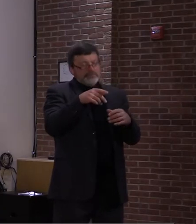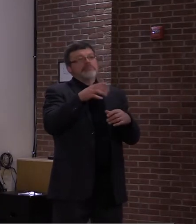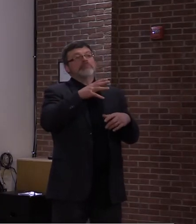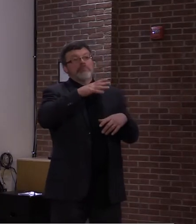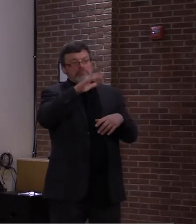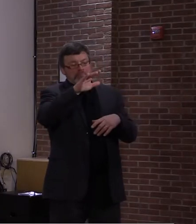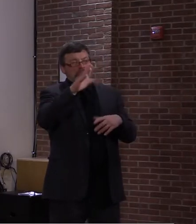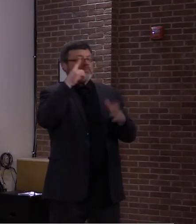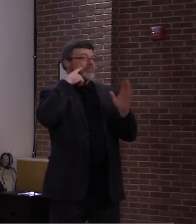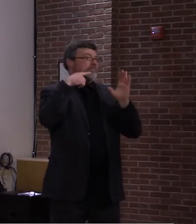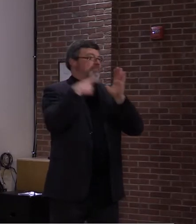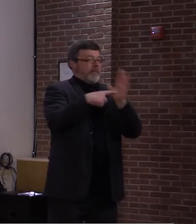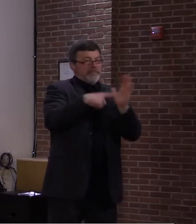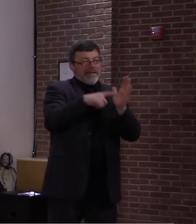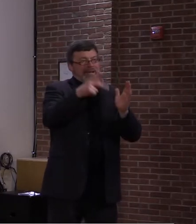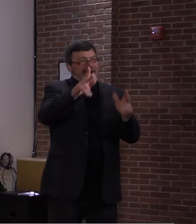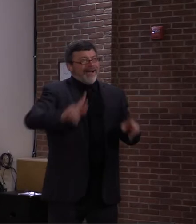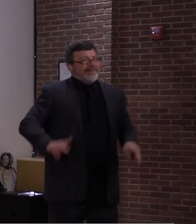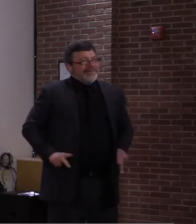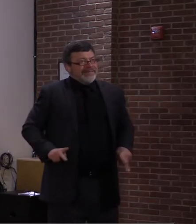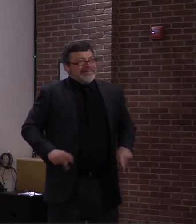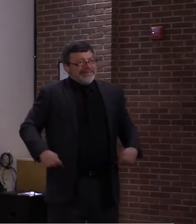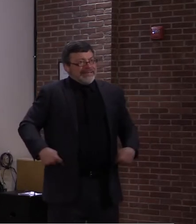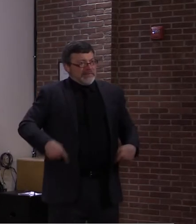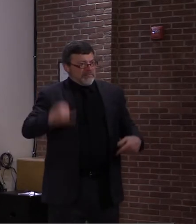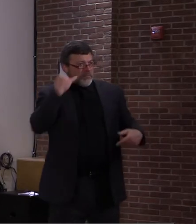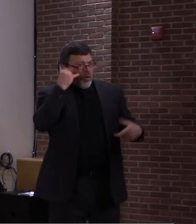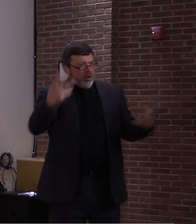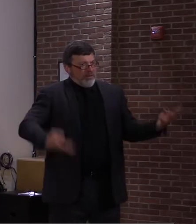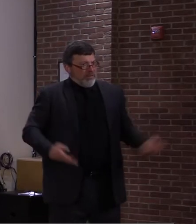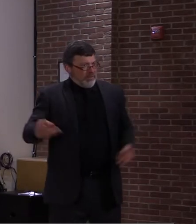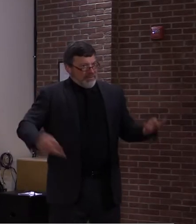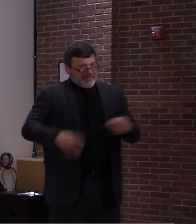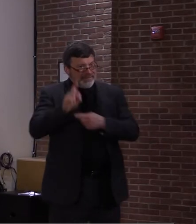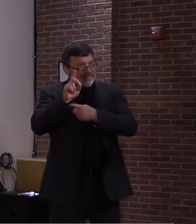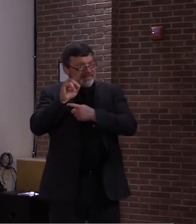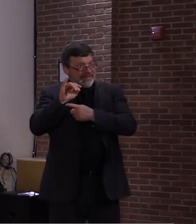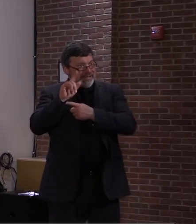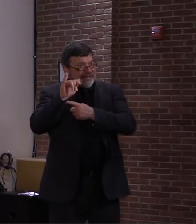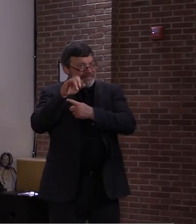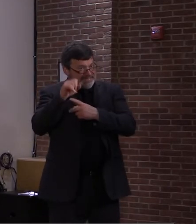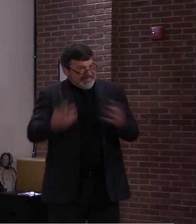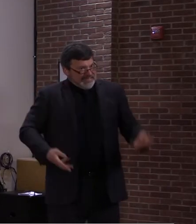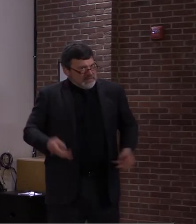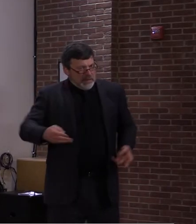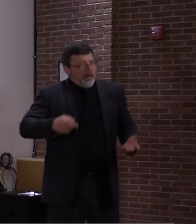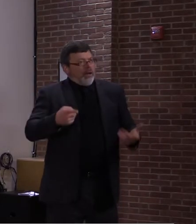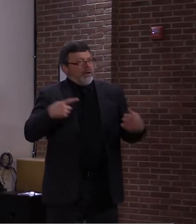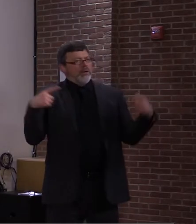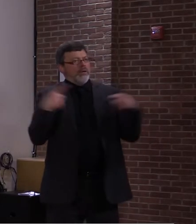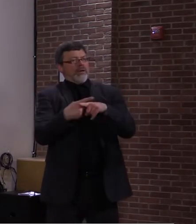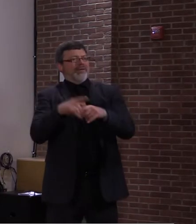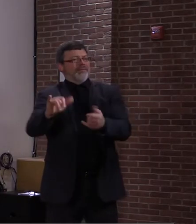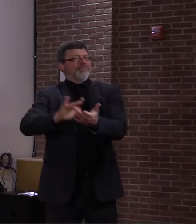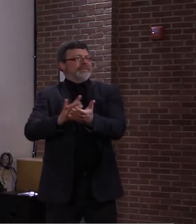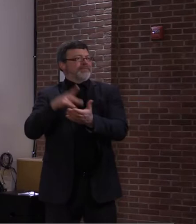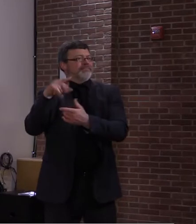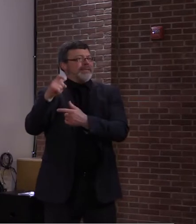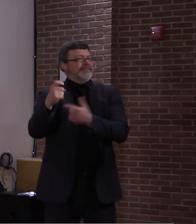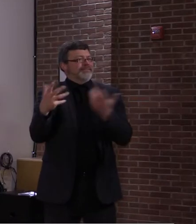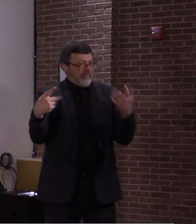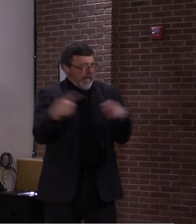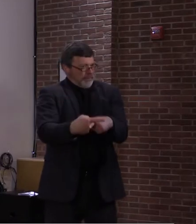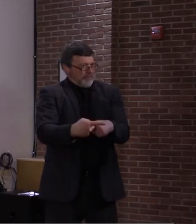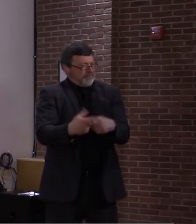state, tailor-made for people whose kidney function is less than normal. So I would really